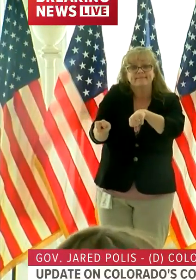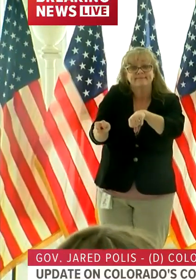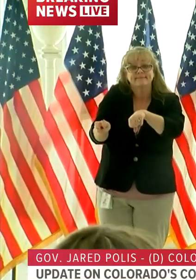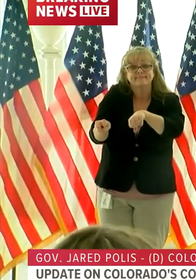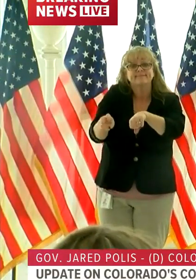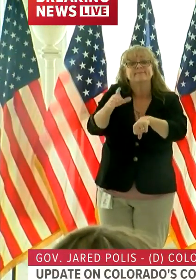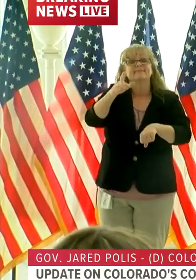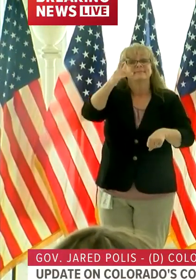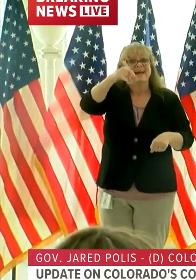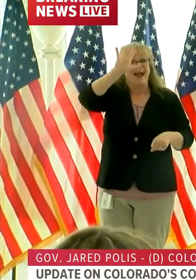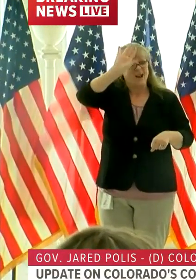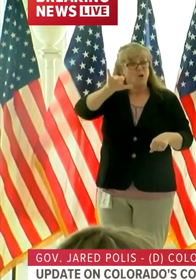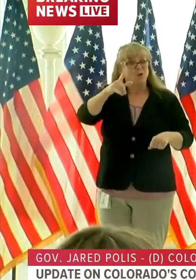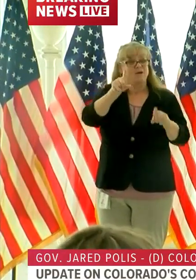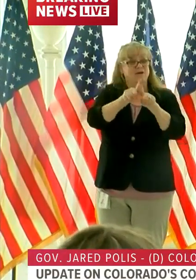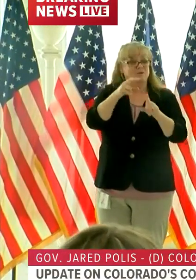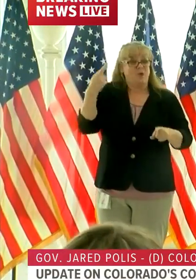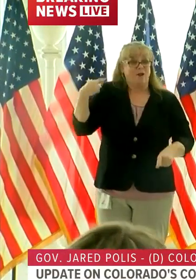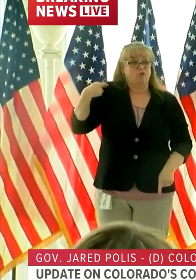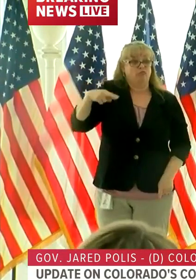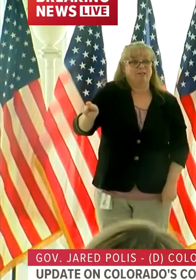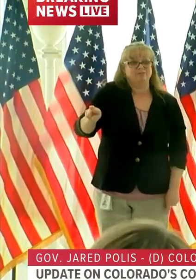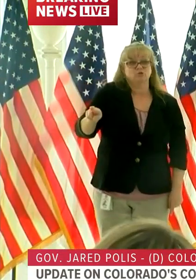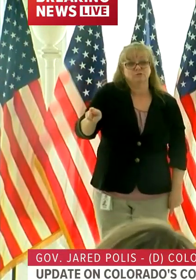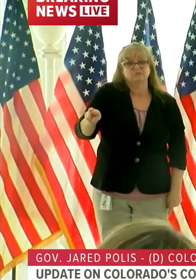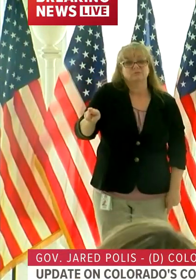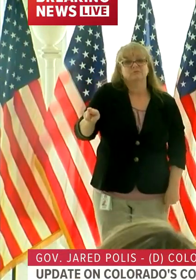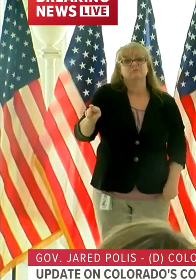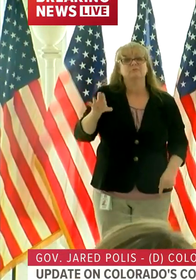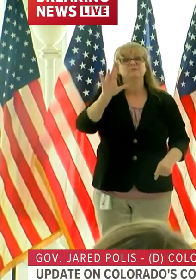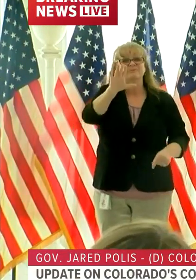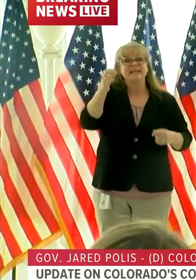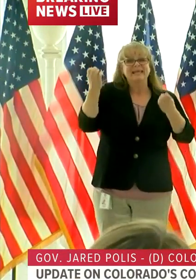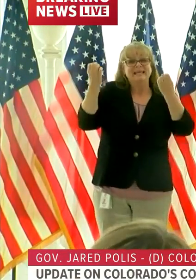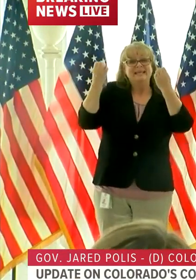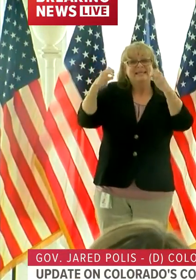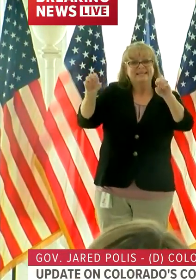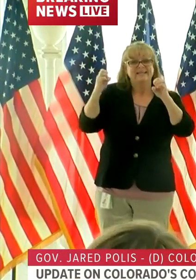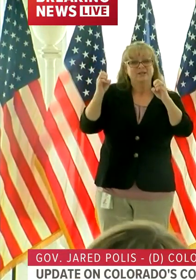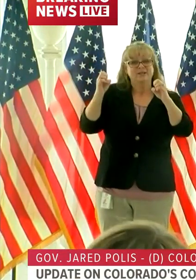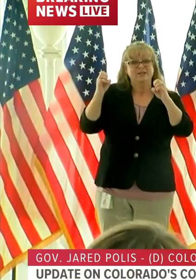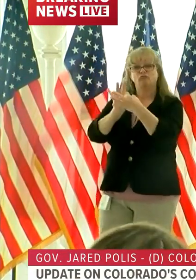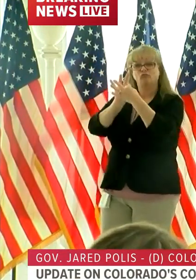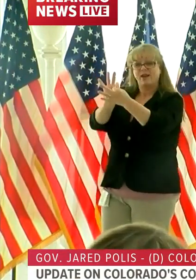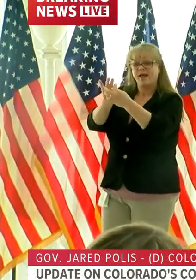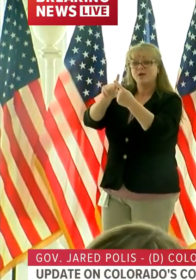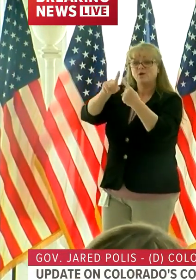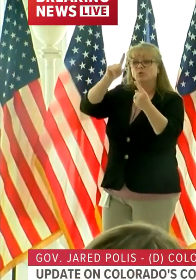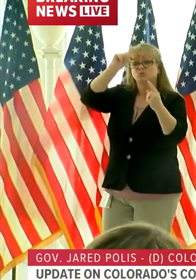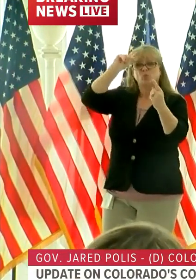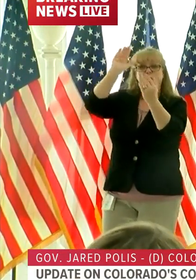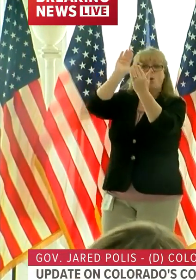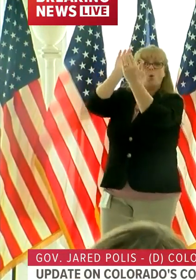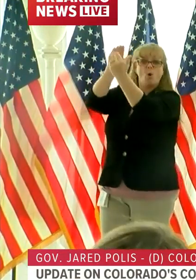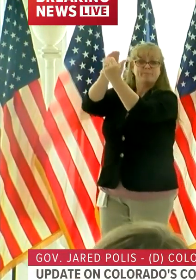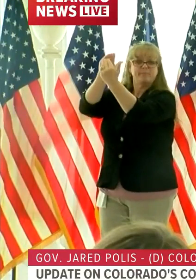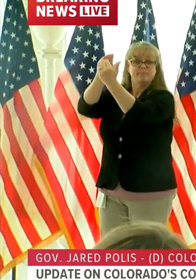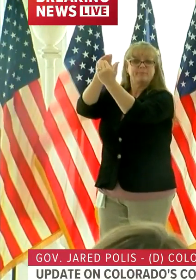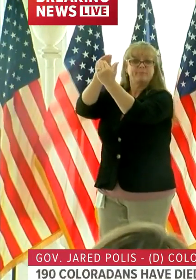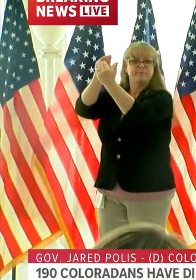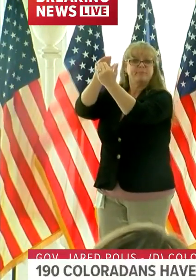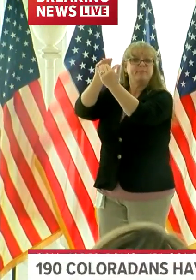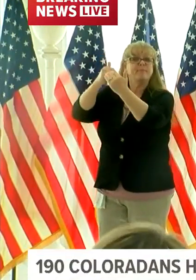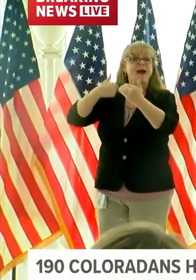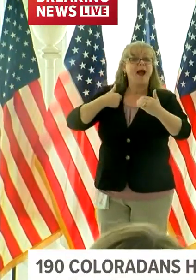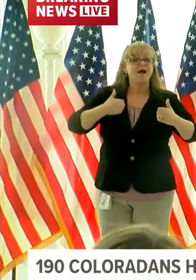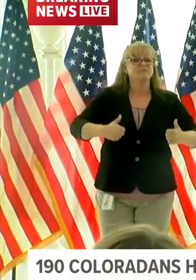holiday is one based in hope. It's about resurrection after suffering and trust that there will be